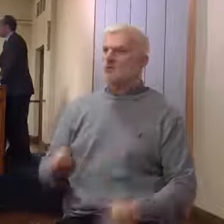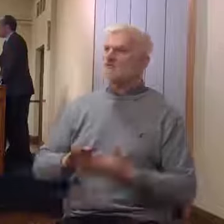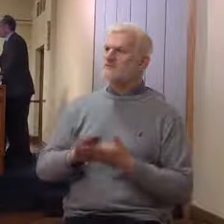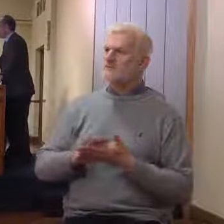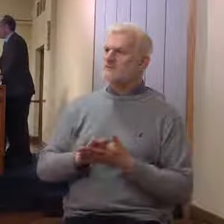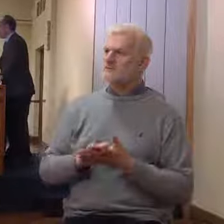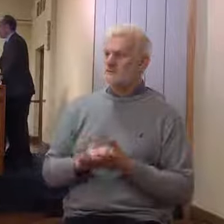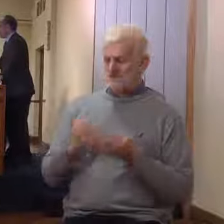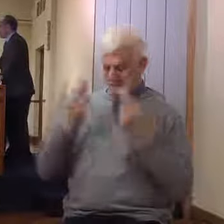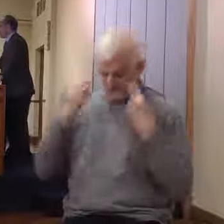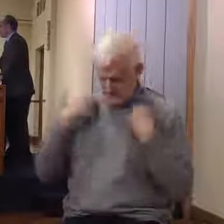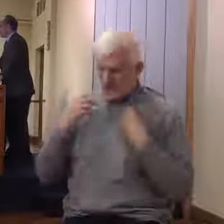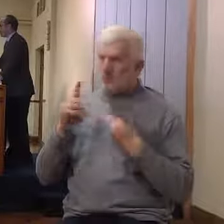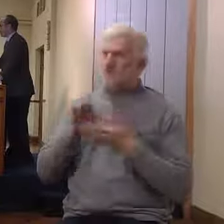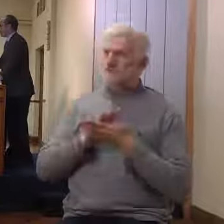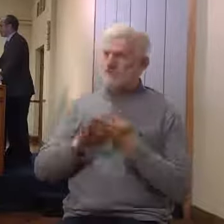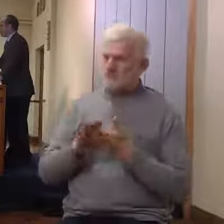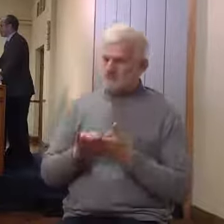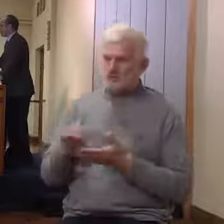under someone else